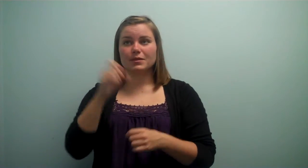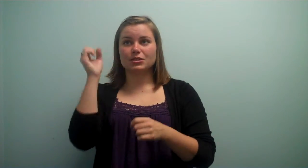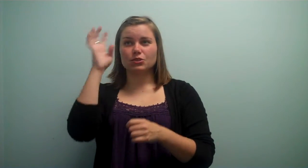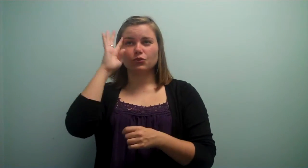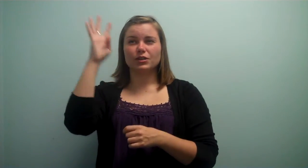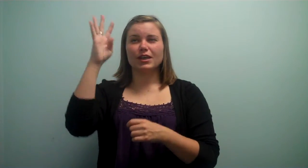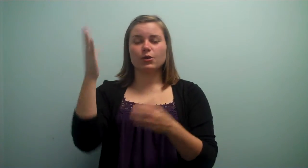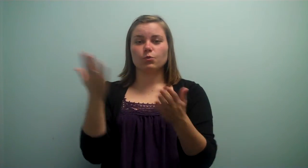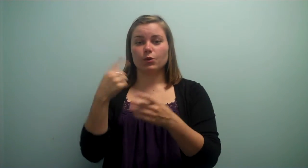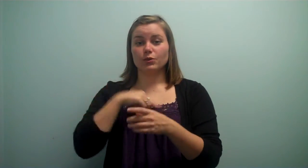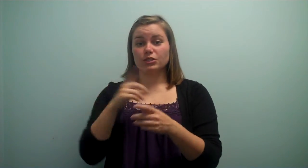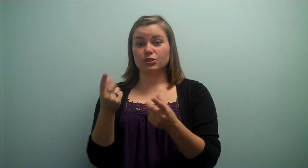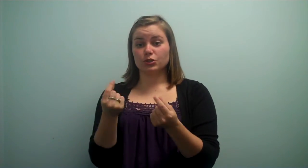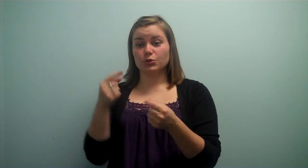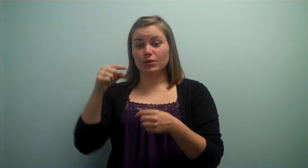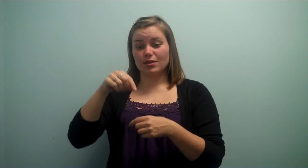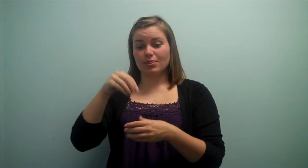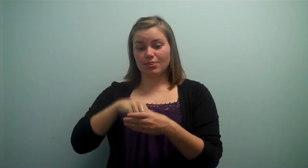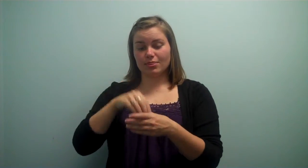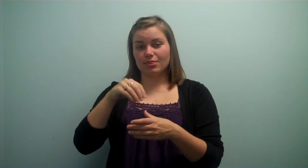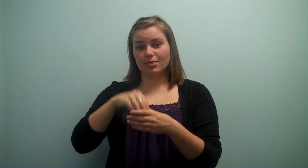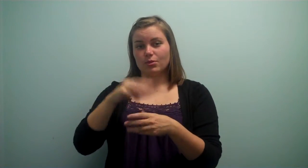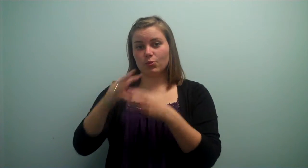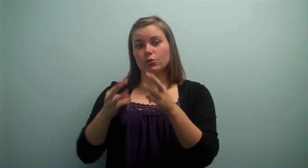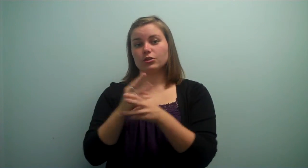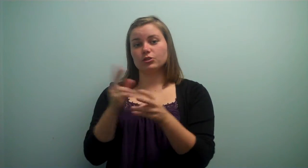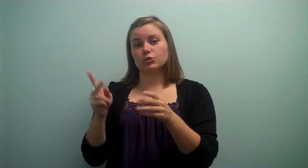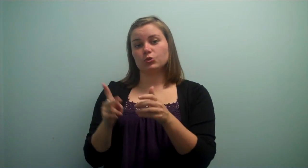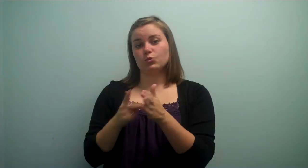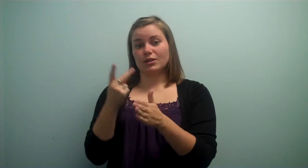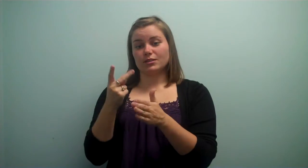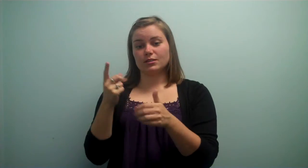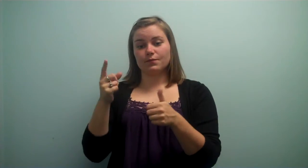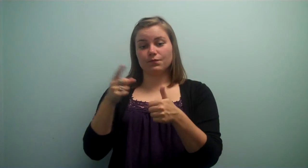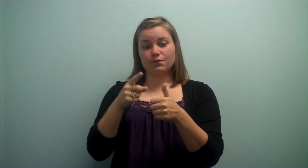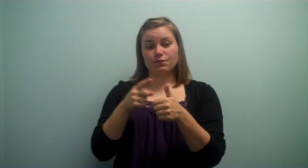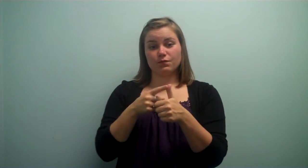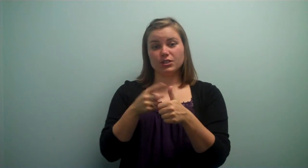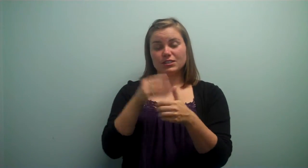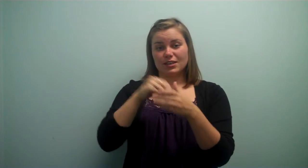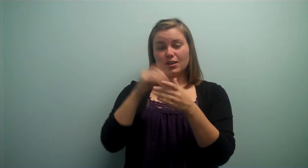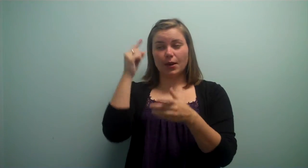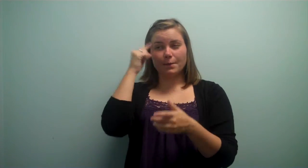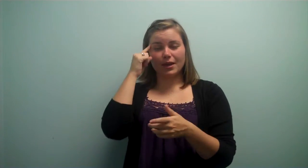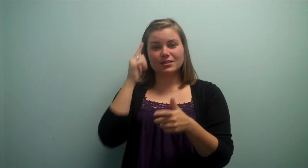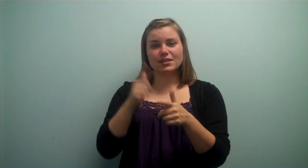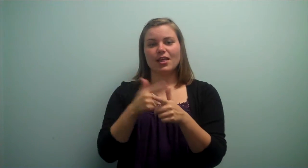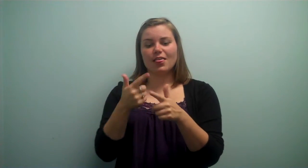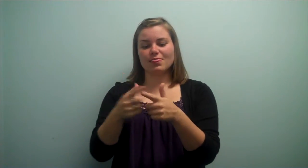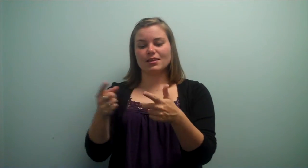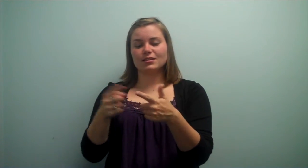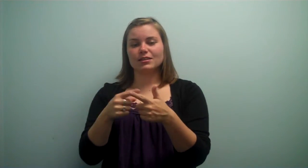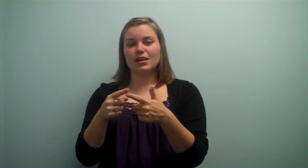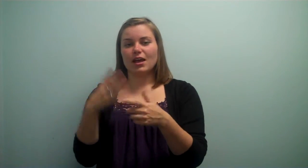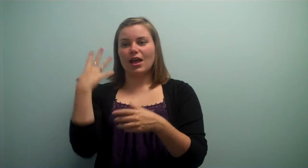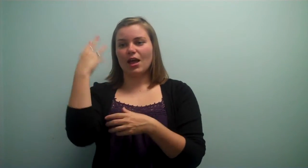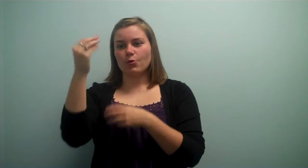world twice. Once in our minds, and then again out in the world to make it so. So facing